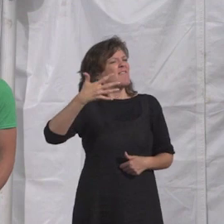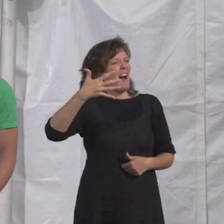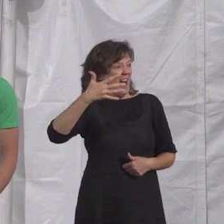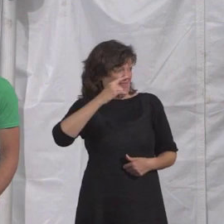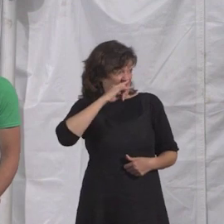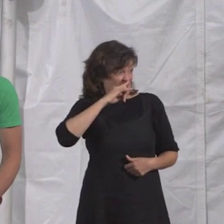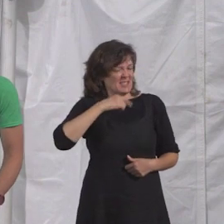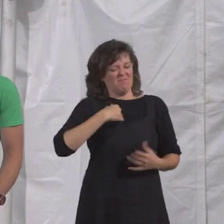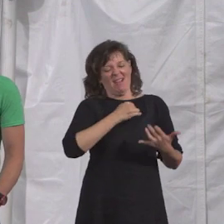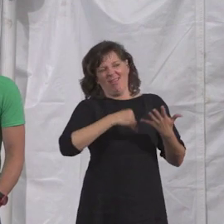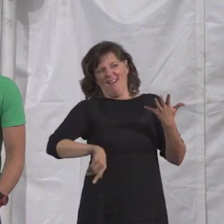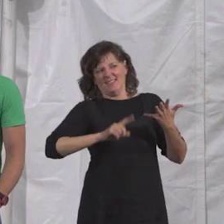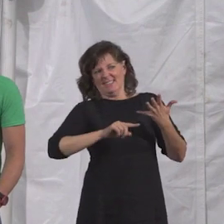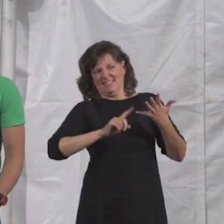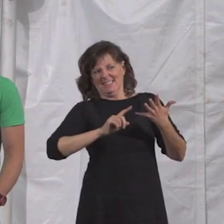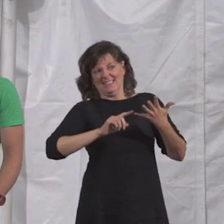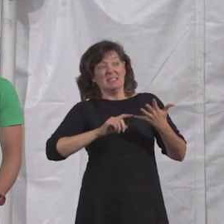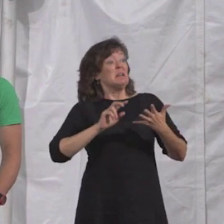old.